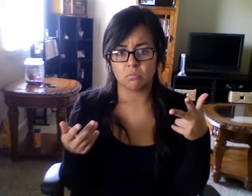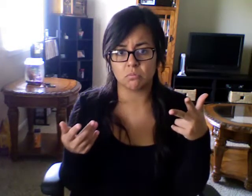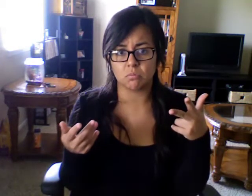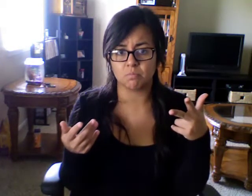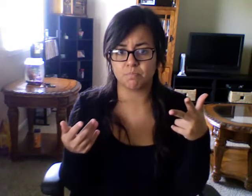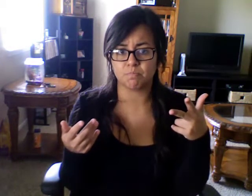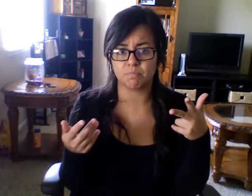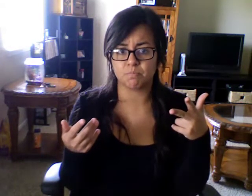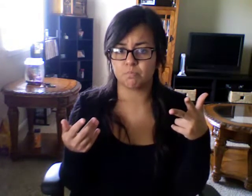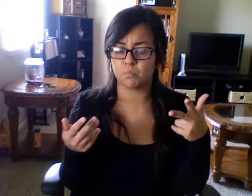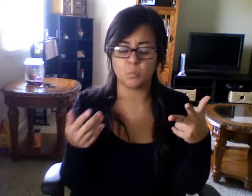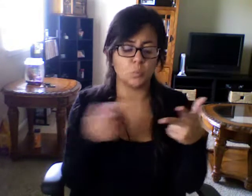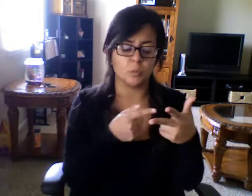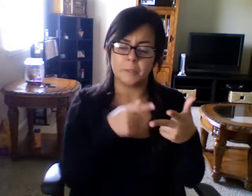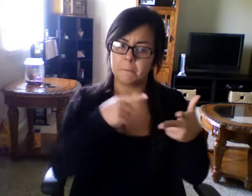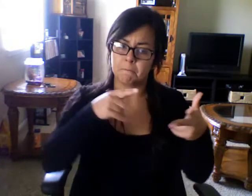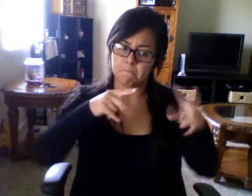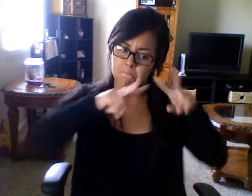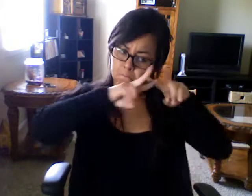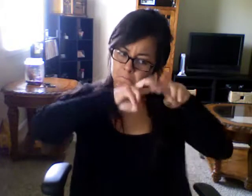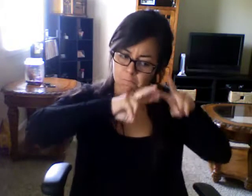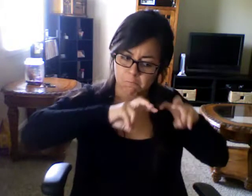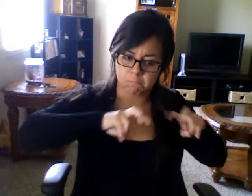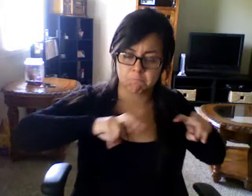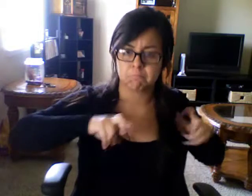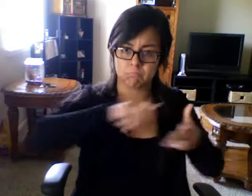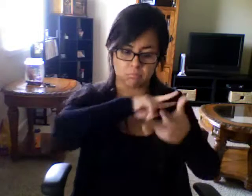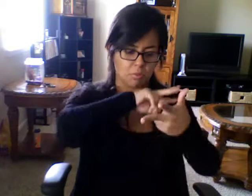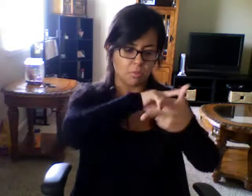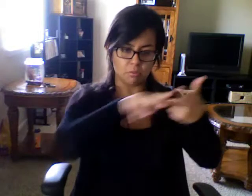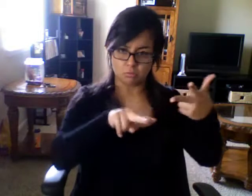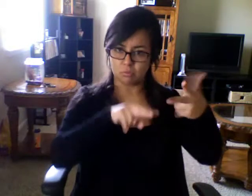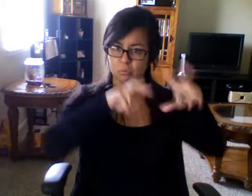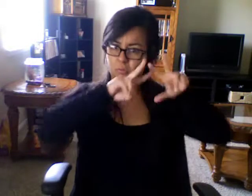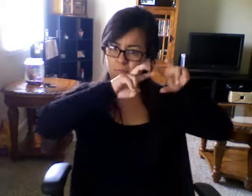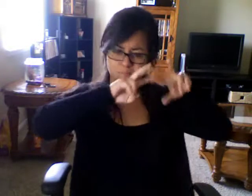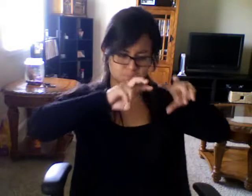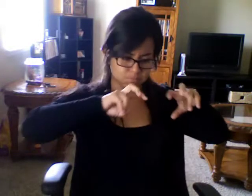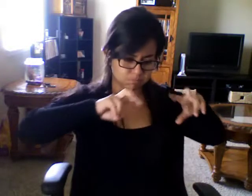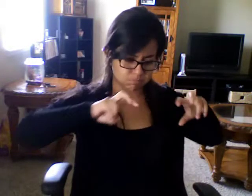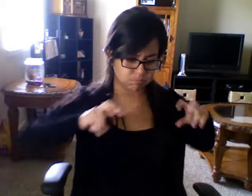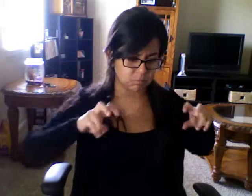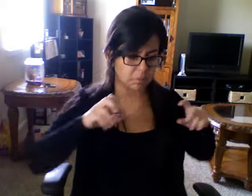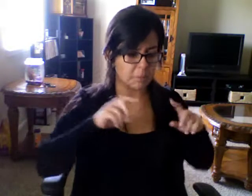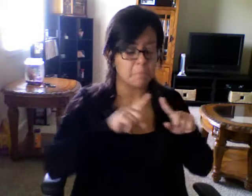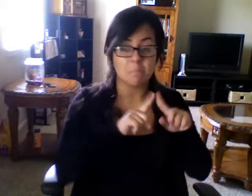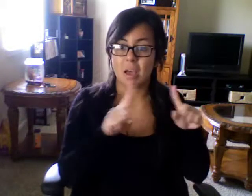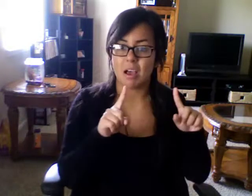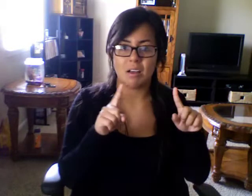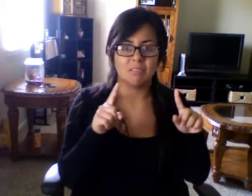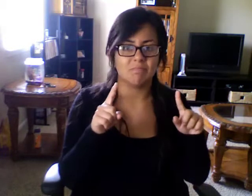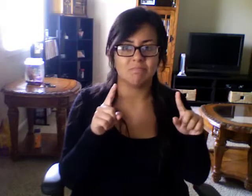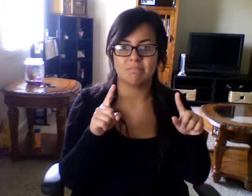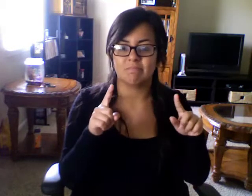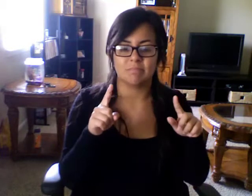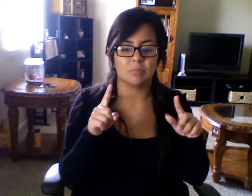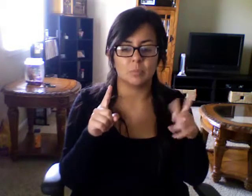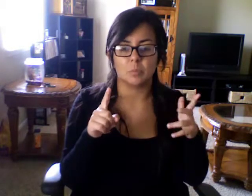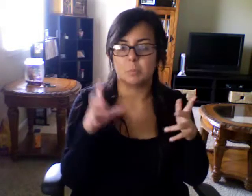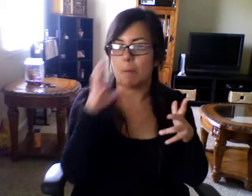into which we, like molecular locksmiths, can fashion an active, small, organic molecule or drug substance.